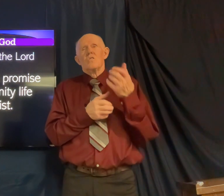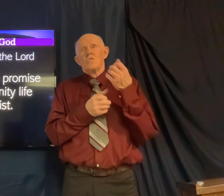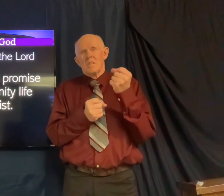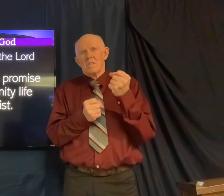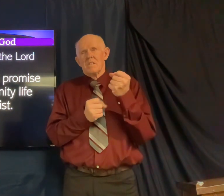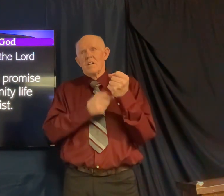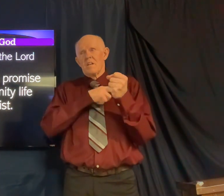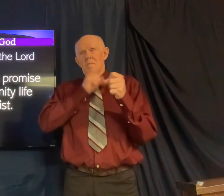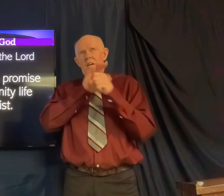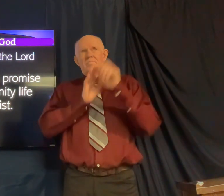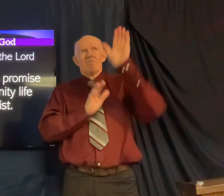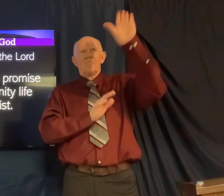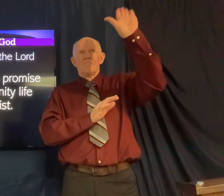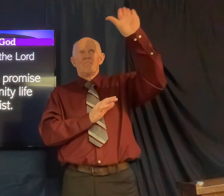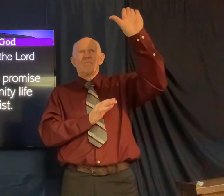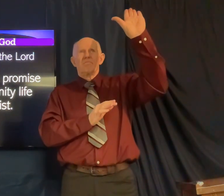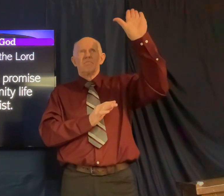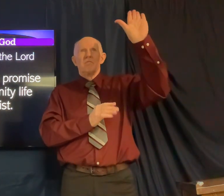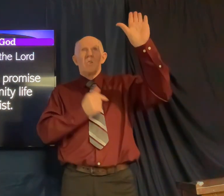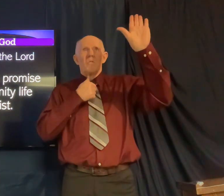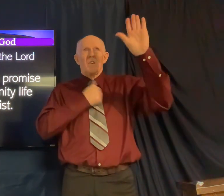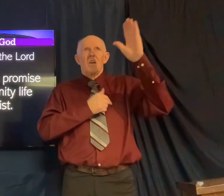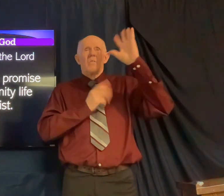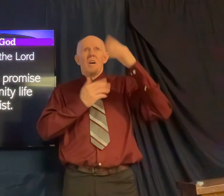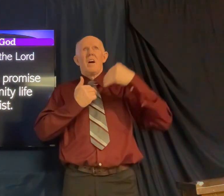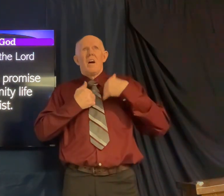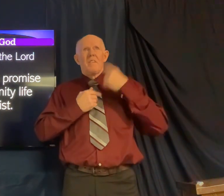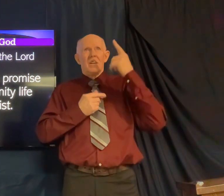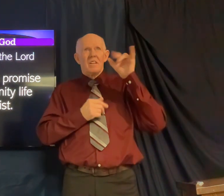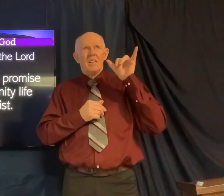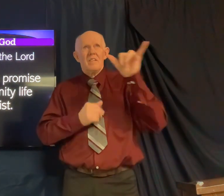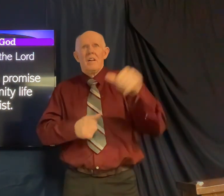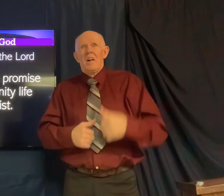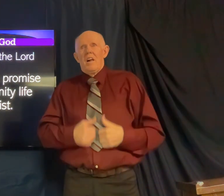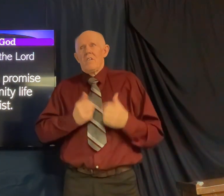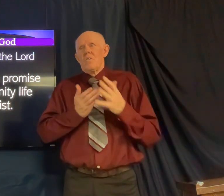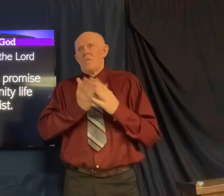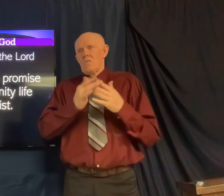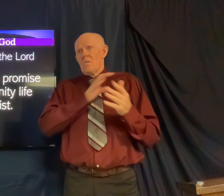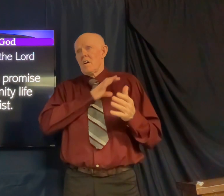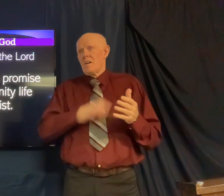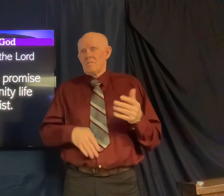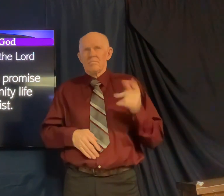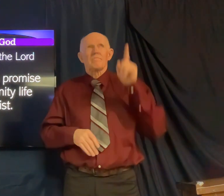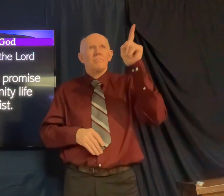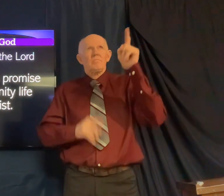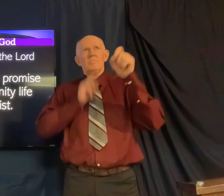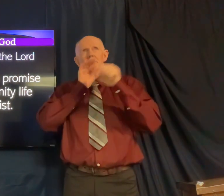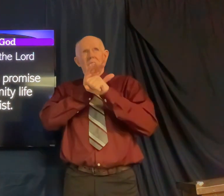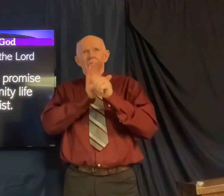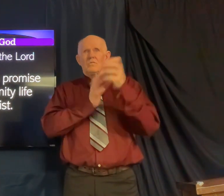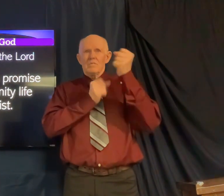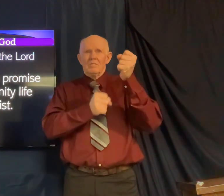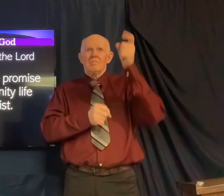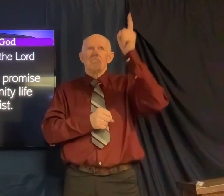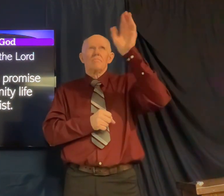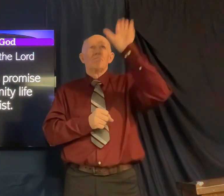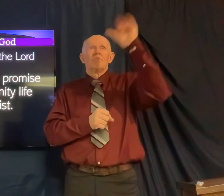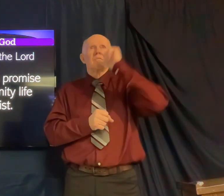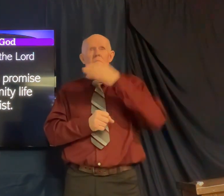We can trust the Lord's promise that we will have eternal life through Jesus Christ. We